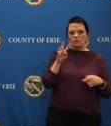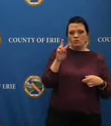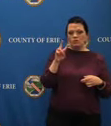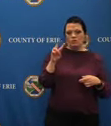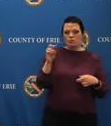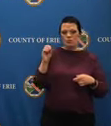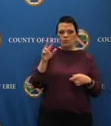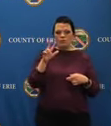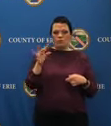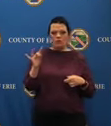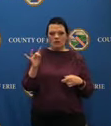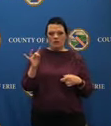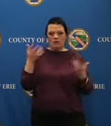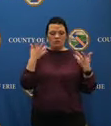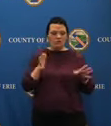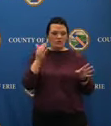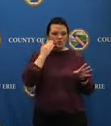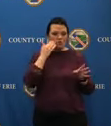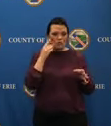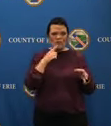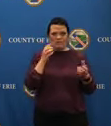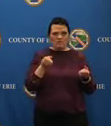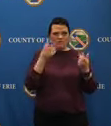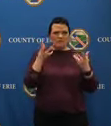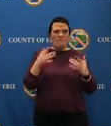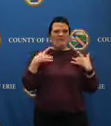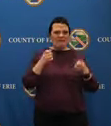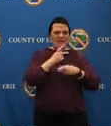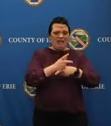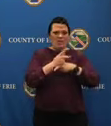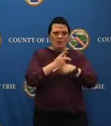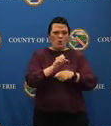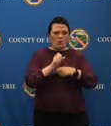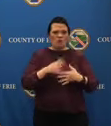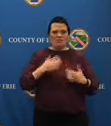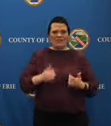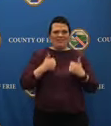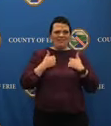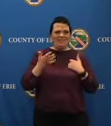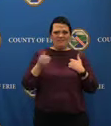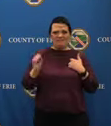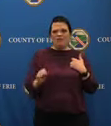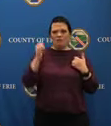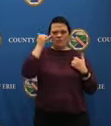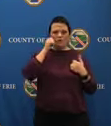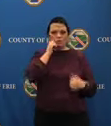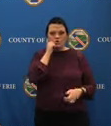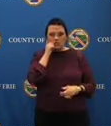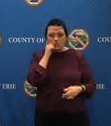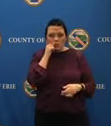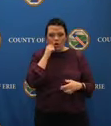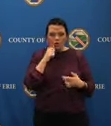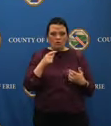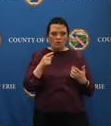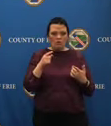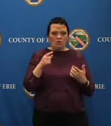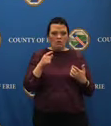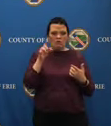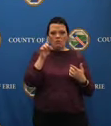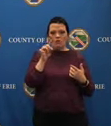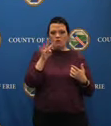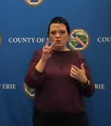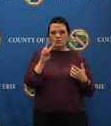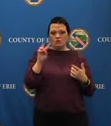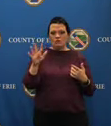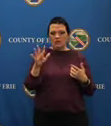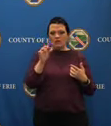14220, 38, we also know that there's a lot of healthcare workers that live in South Buffalo. Cheektowaga, 14225